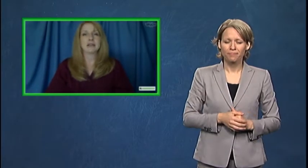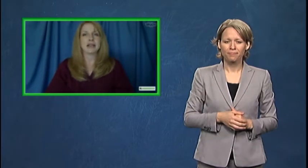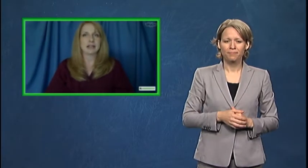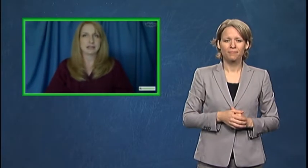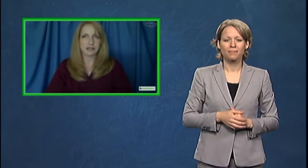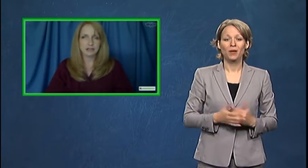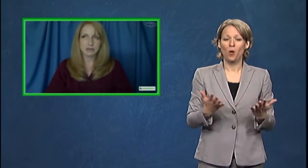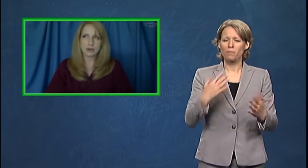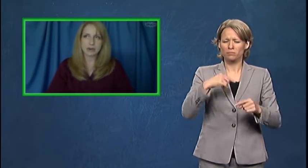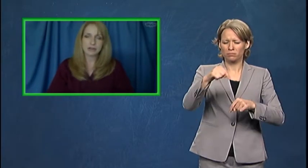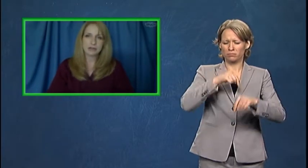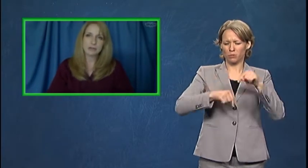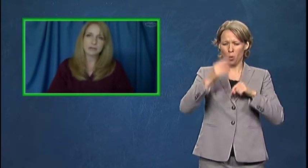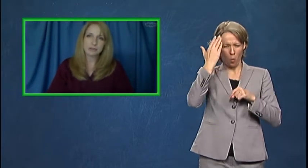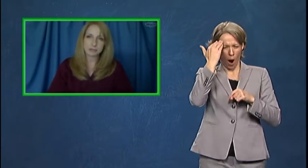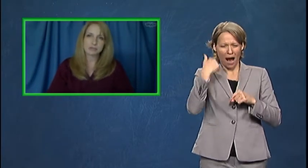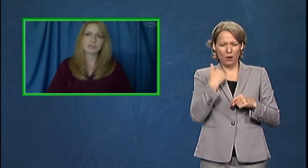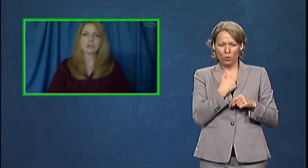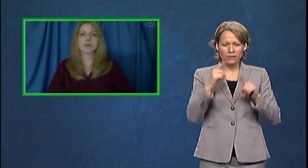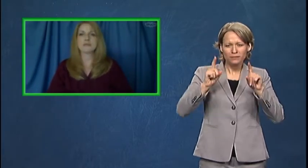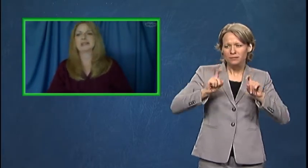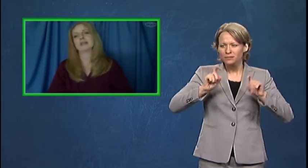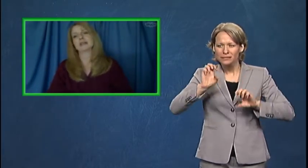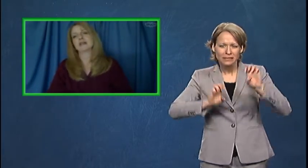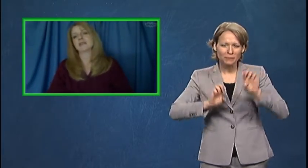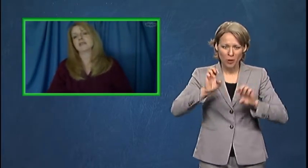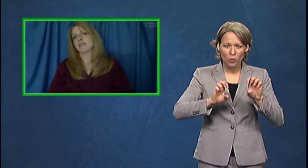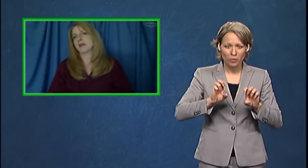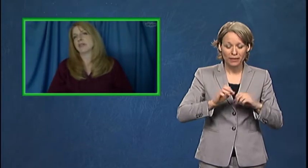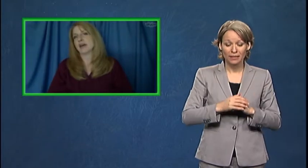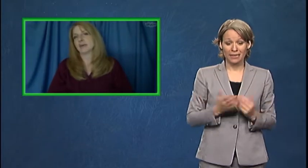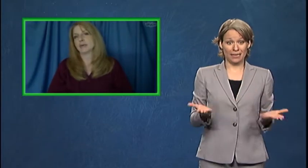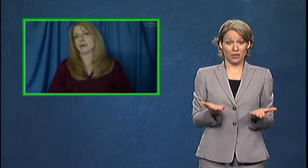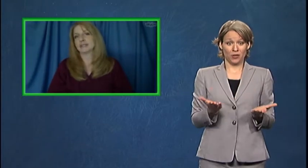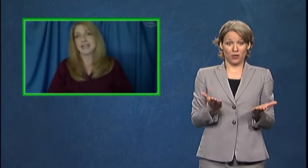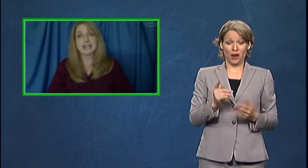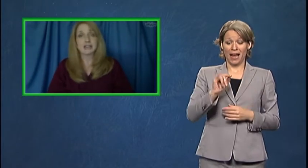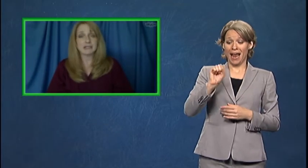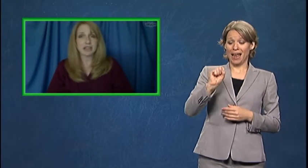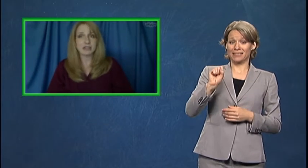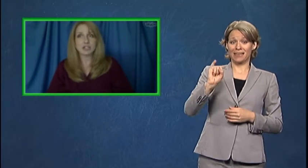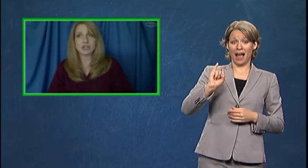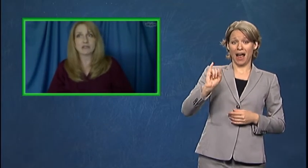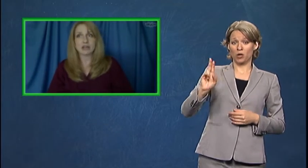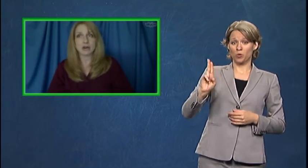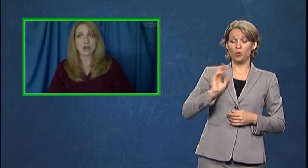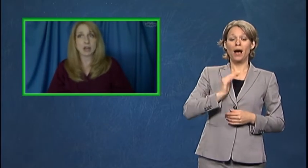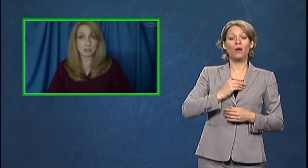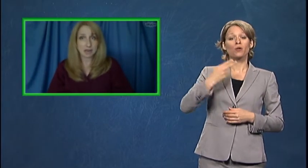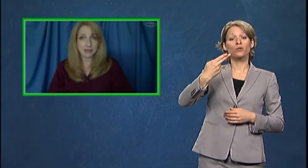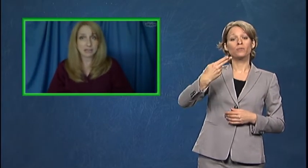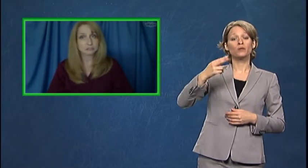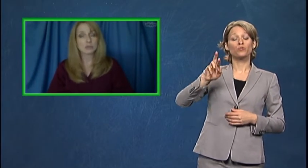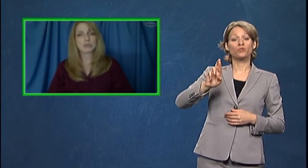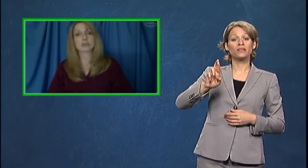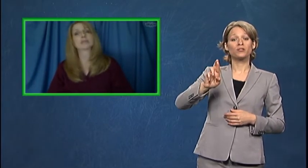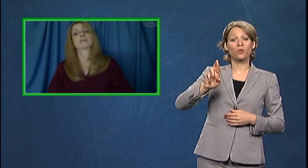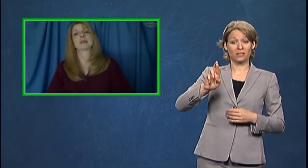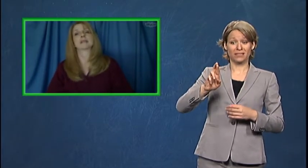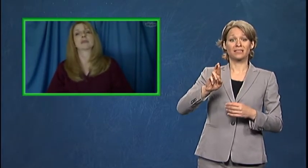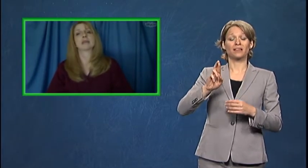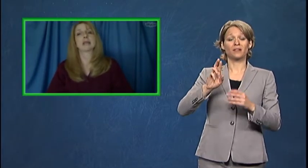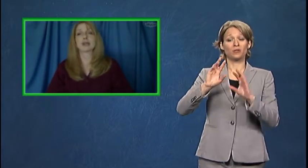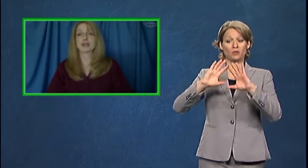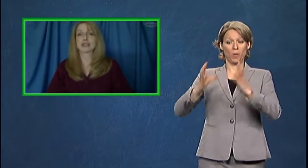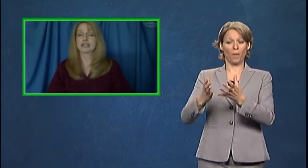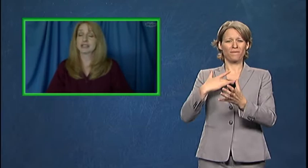Here at SIU, our Human Resources Department felt that we were taking advantage of our contract interpreters, and